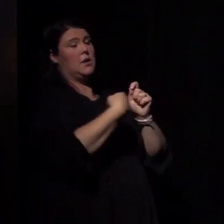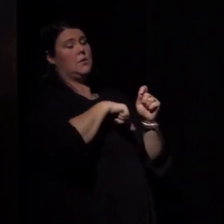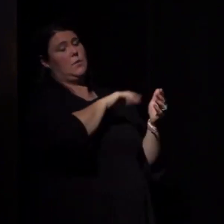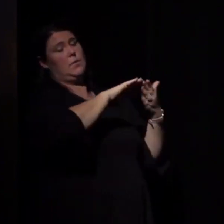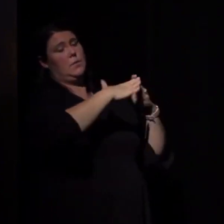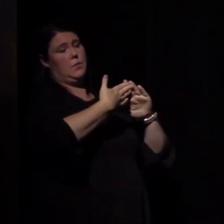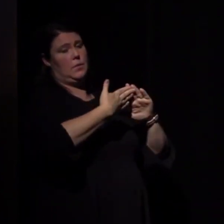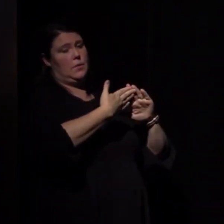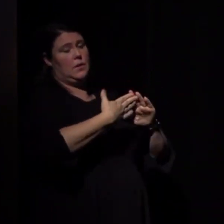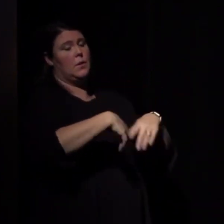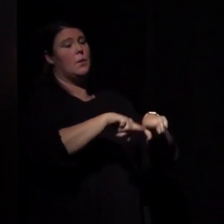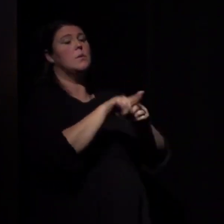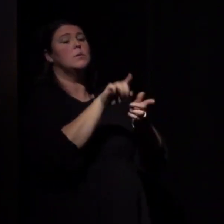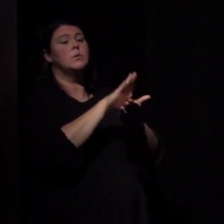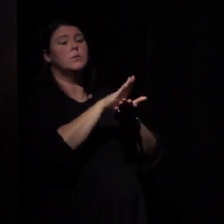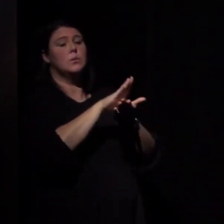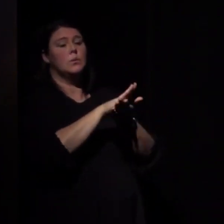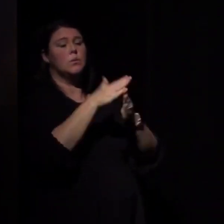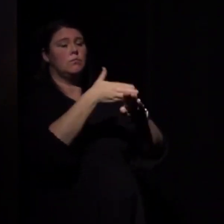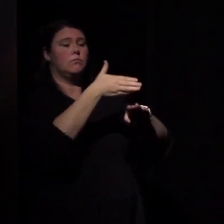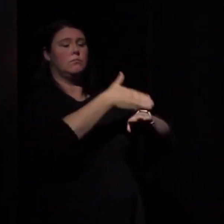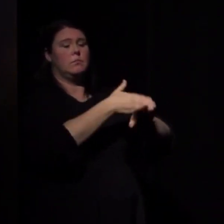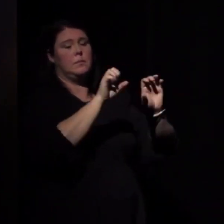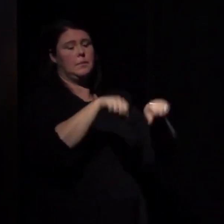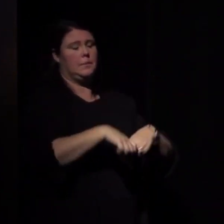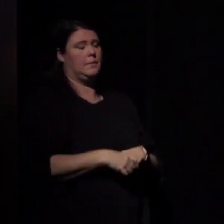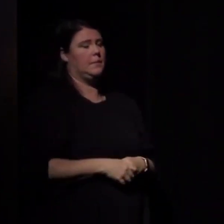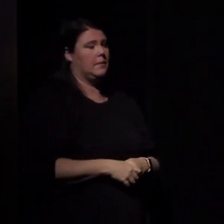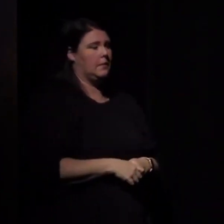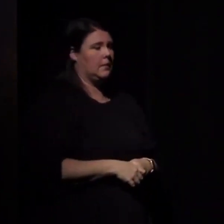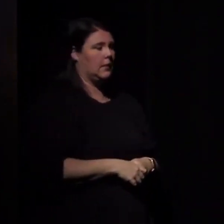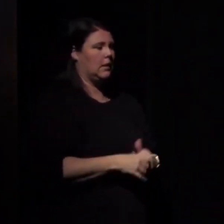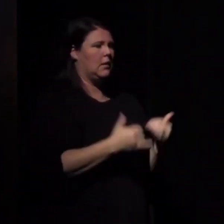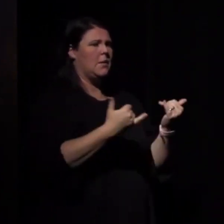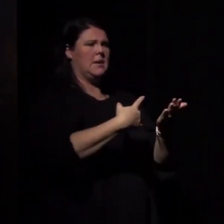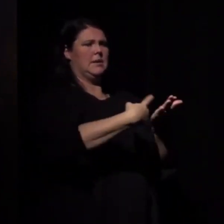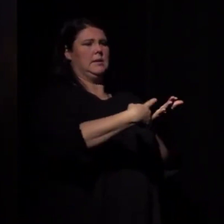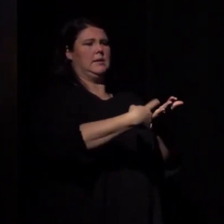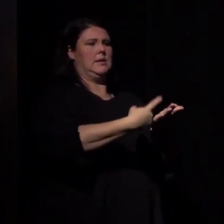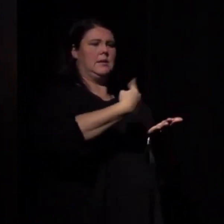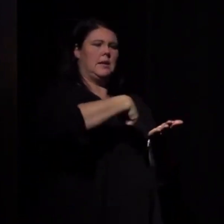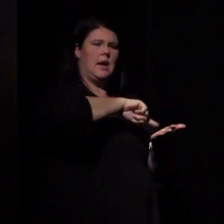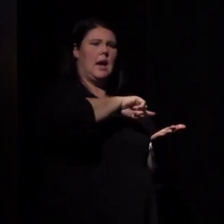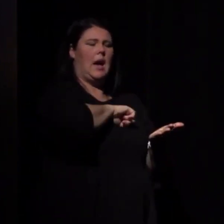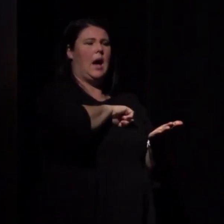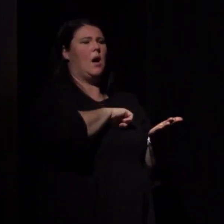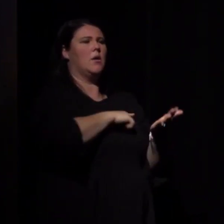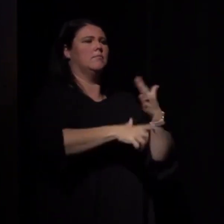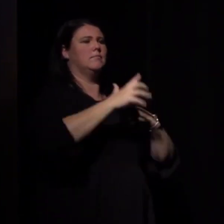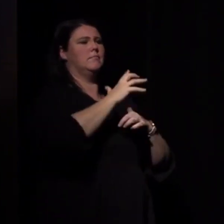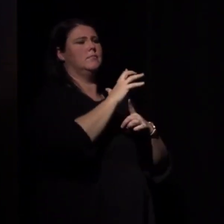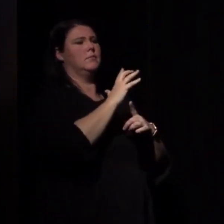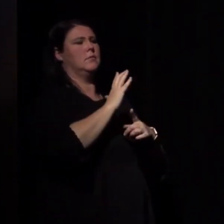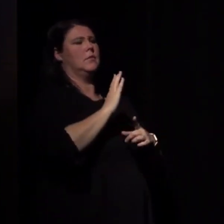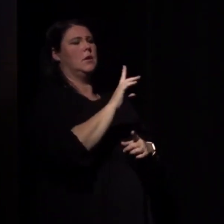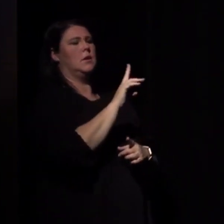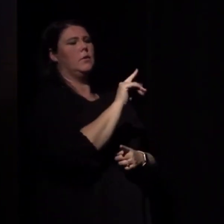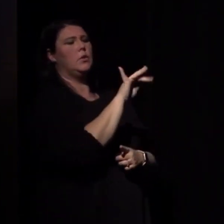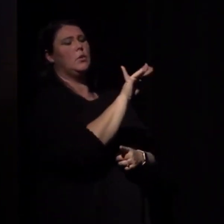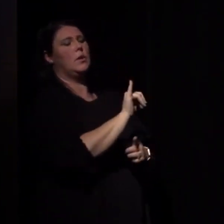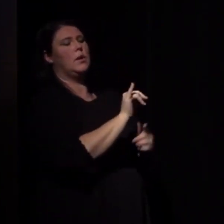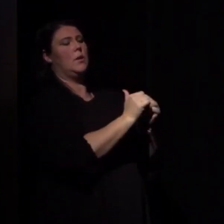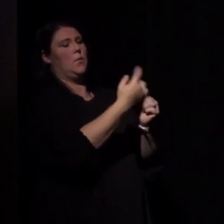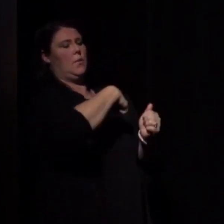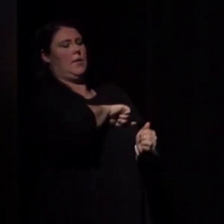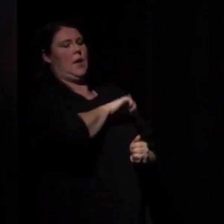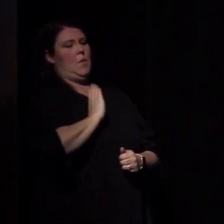our school systems for the better. So I would like to talk about our champions of unity in our board. There's so